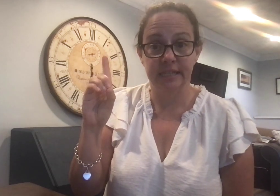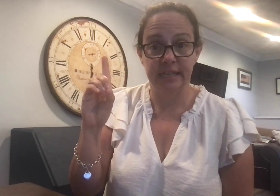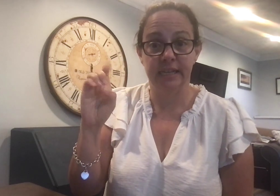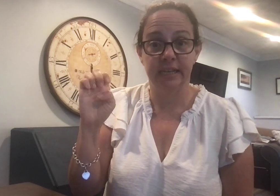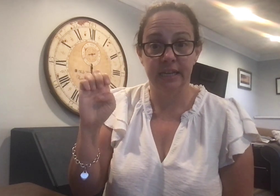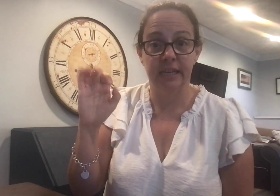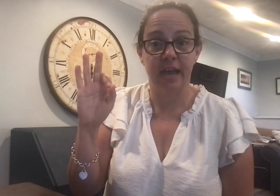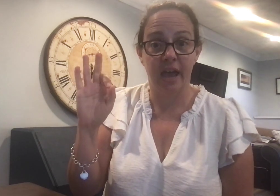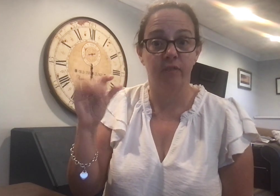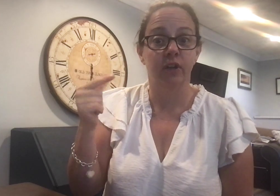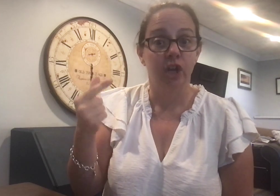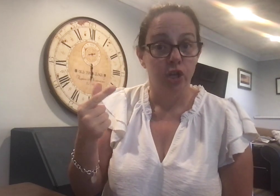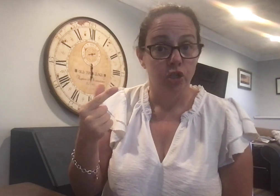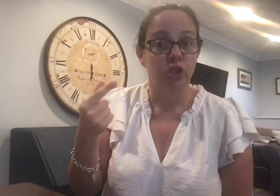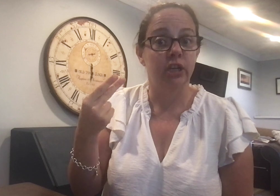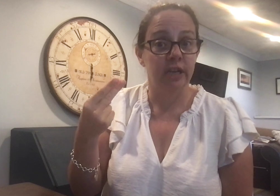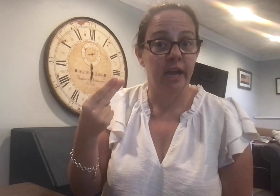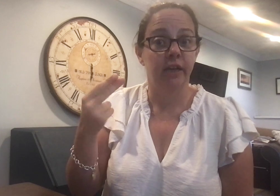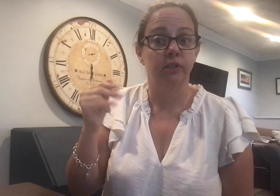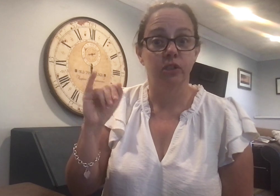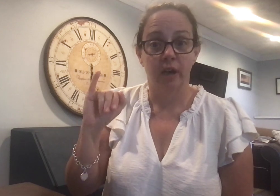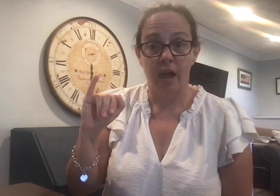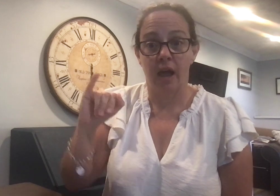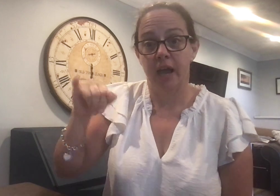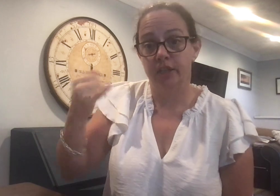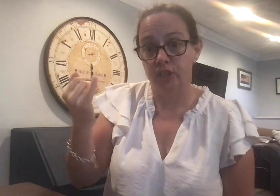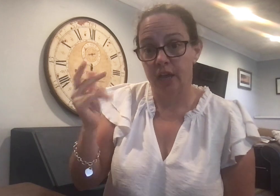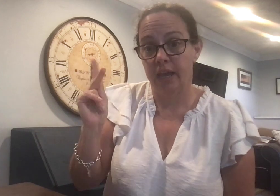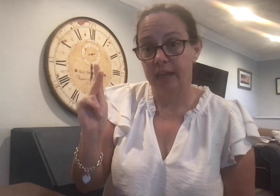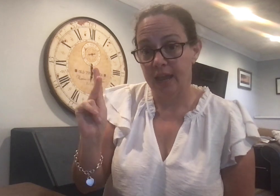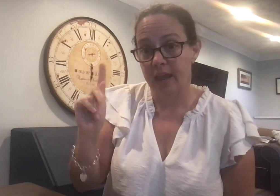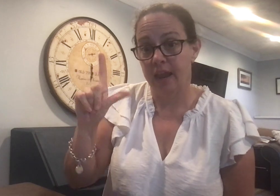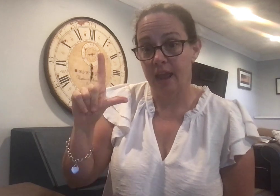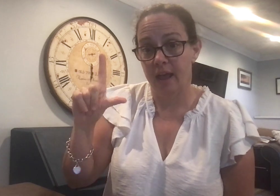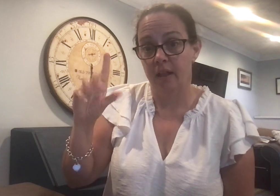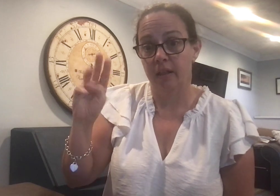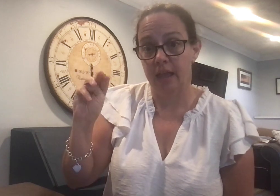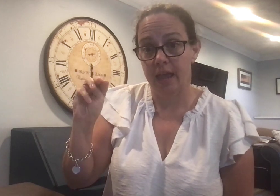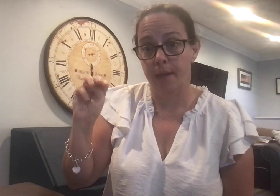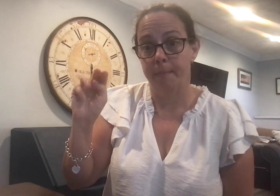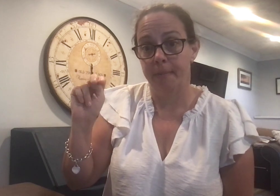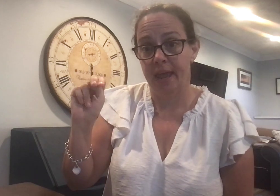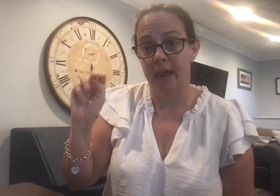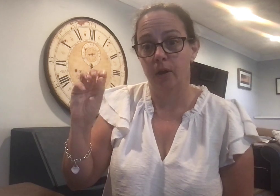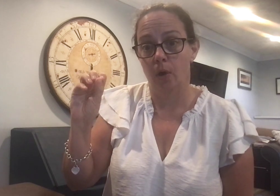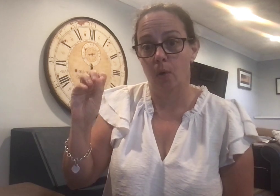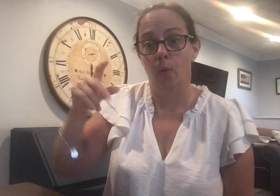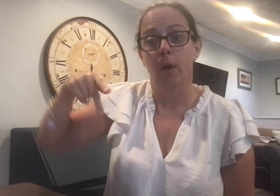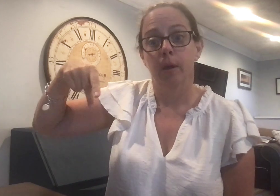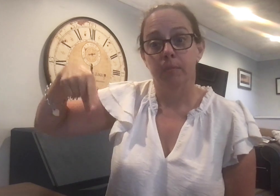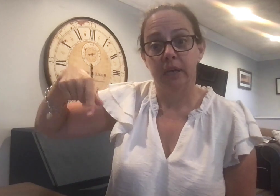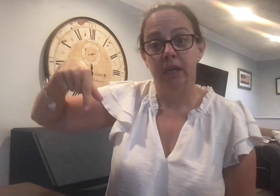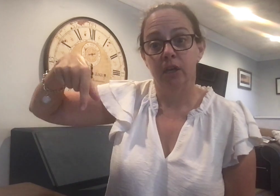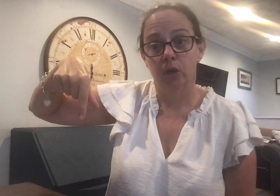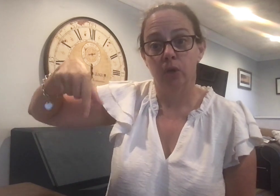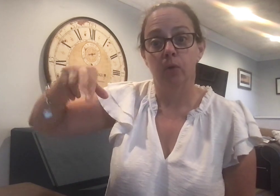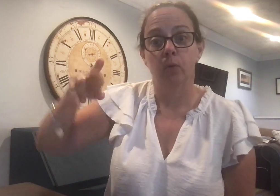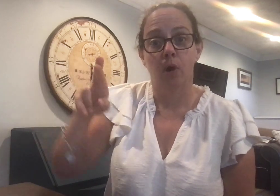D, E, F, G, H, I, J, K, L, M, N, O, P, Q,